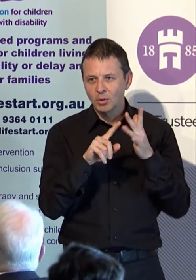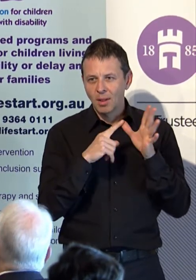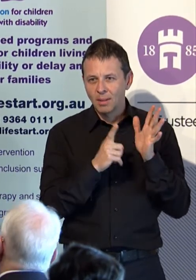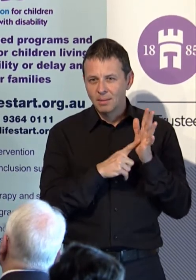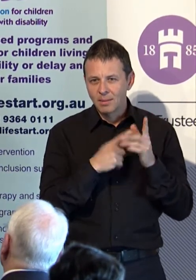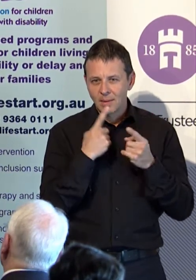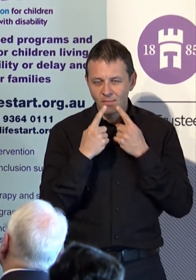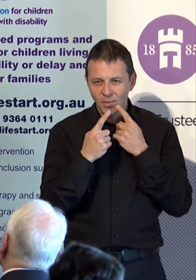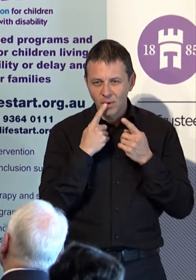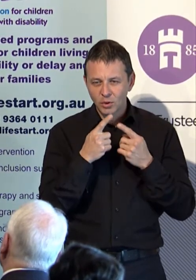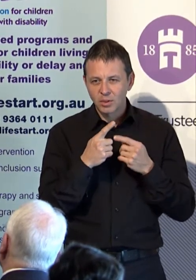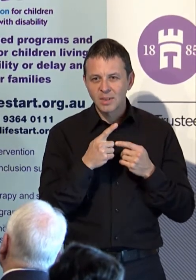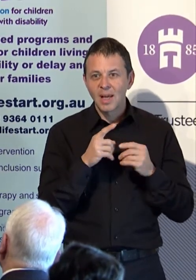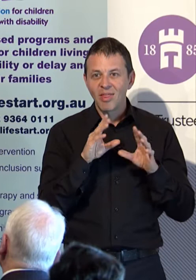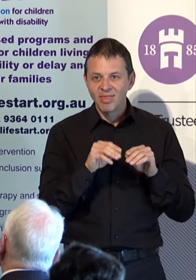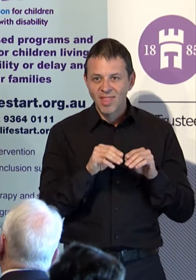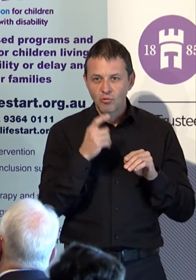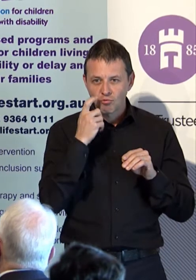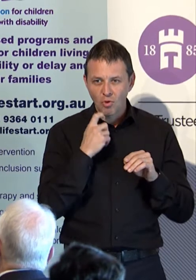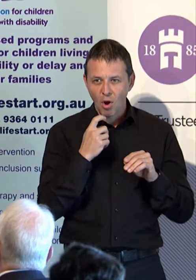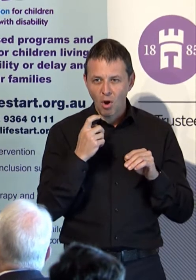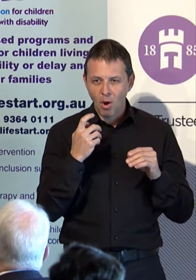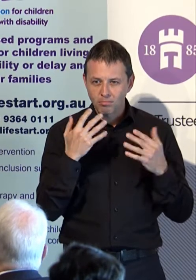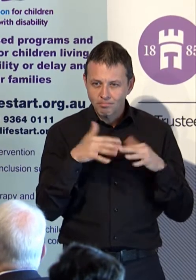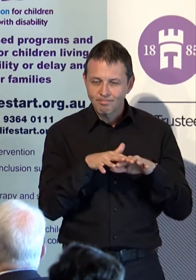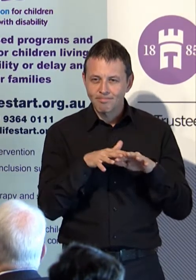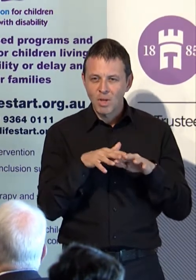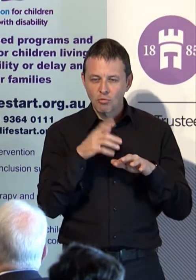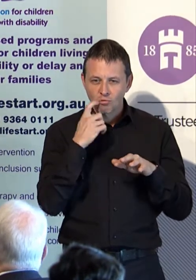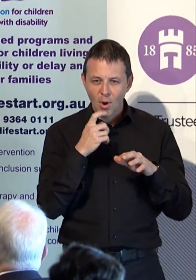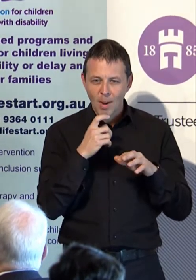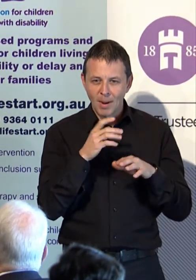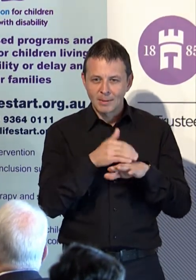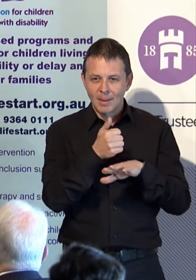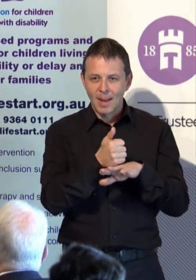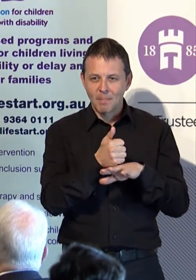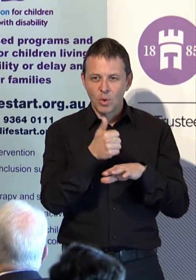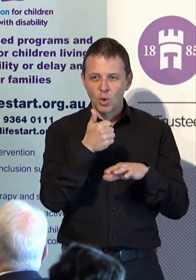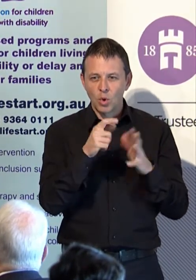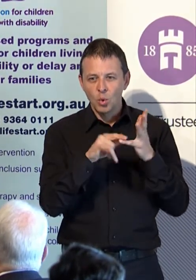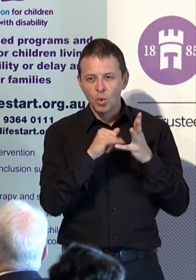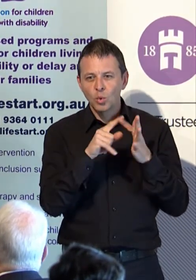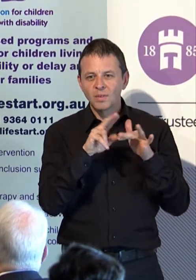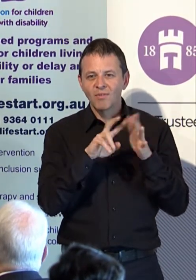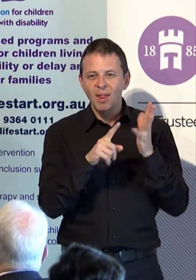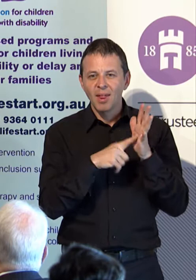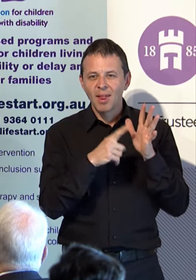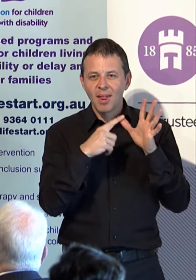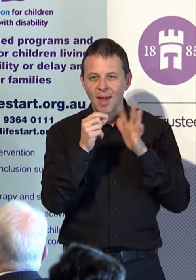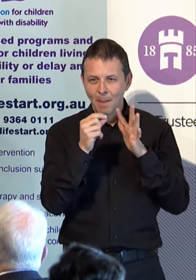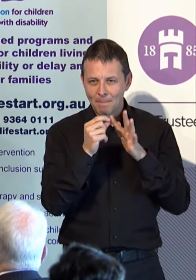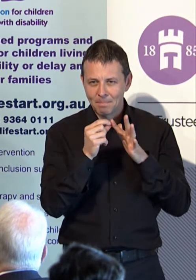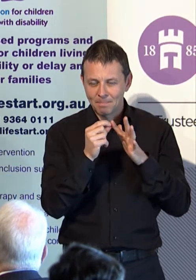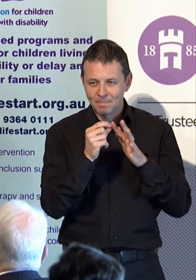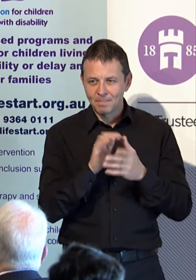things, and then try to mash that together and come up with some useful applications. That's the critical thing. Now, OI is a